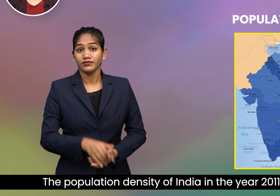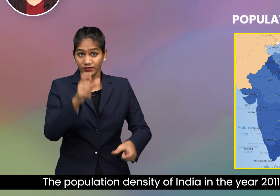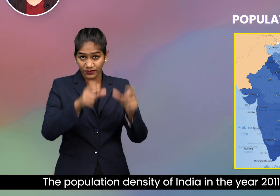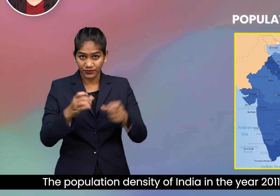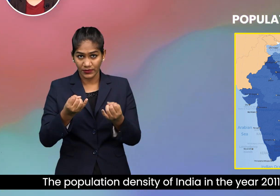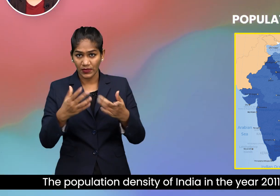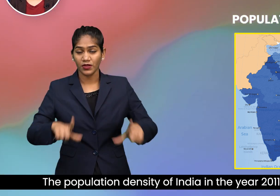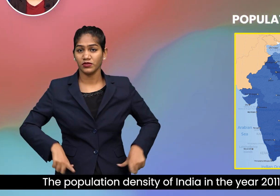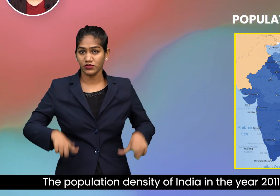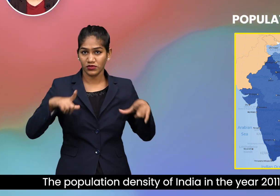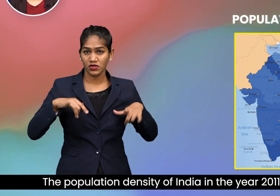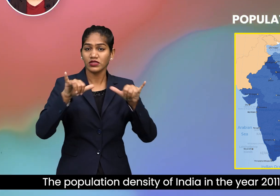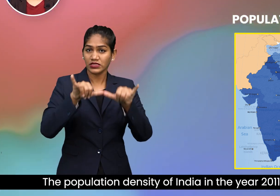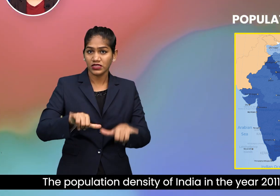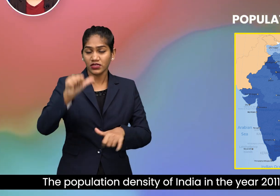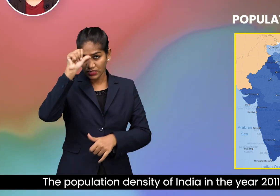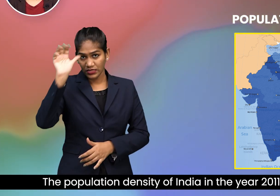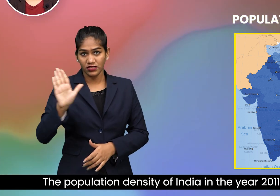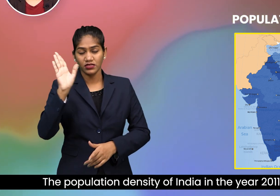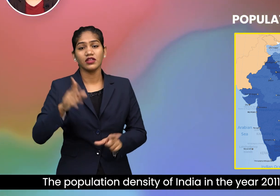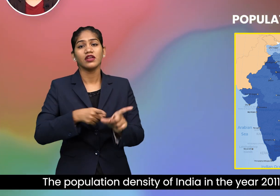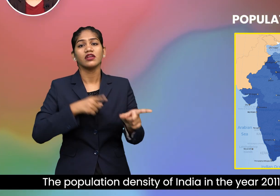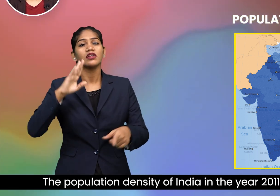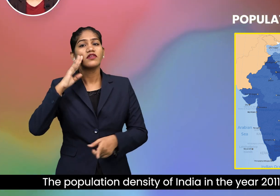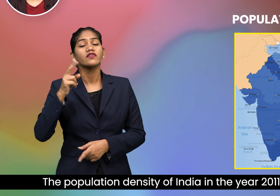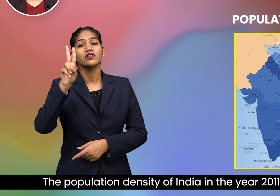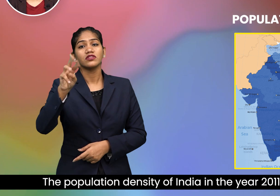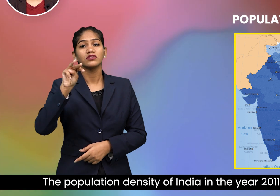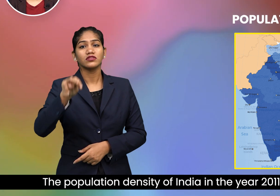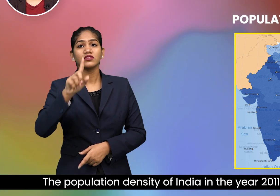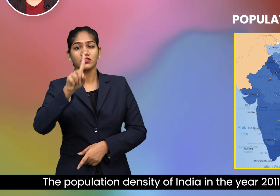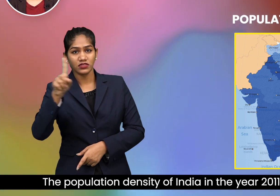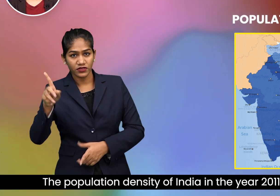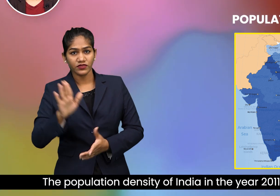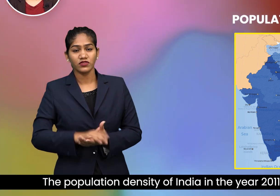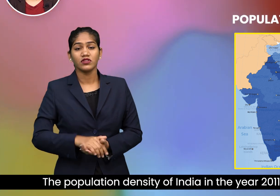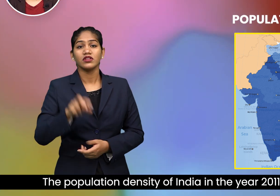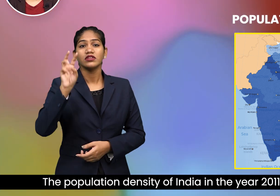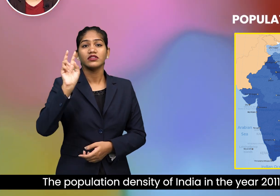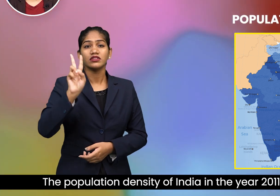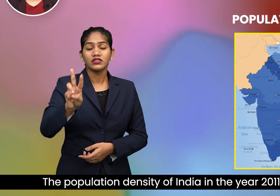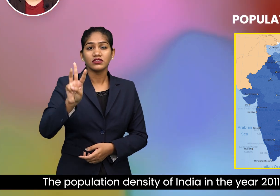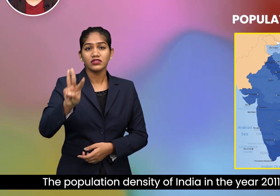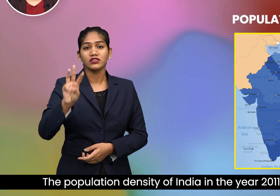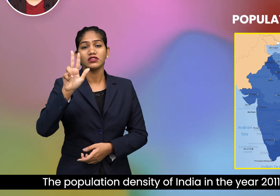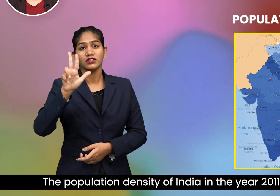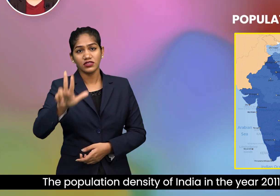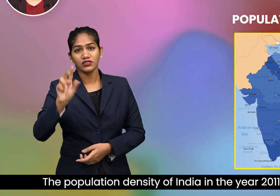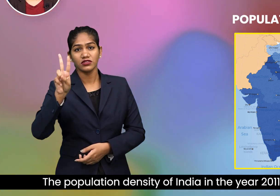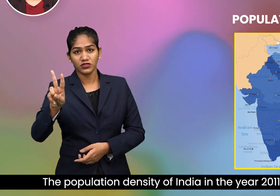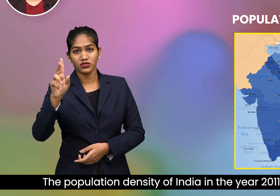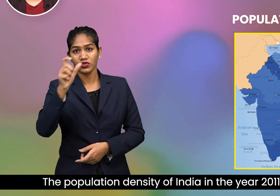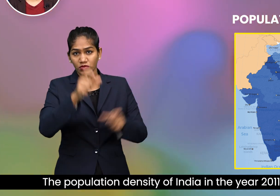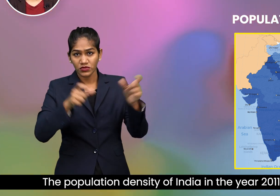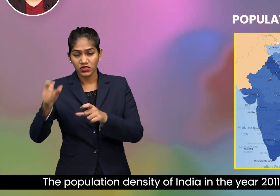The population density of India in the year 2000 level was 382 persons per